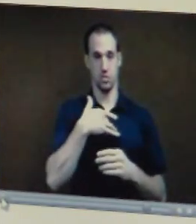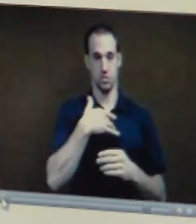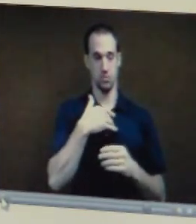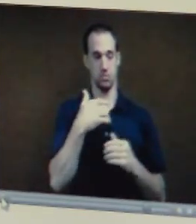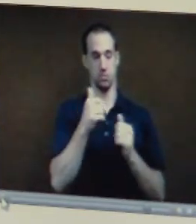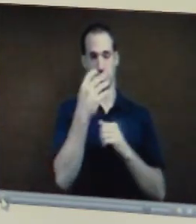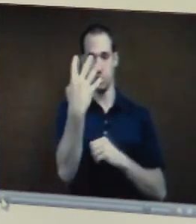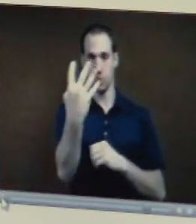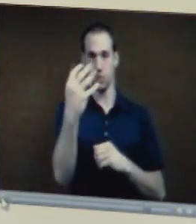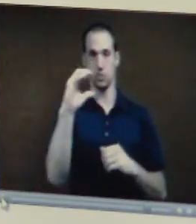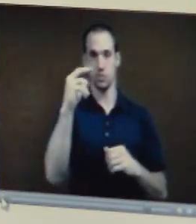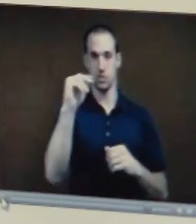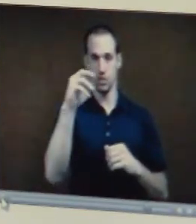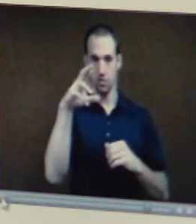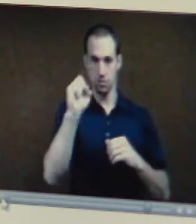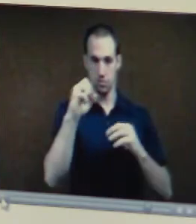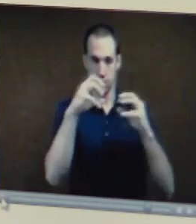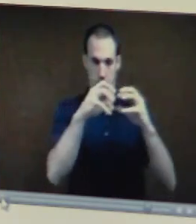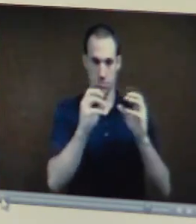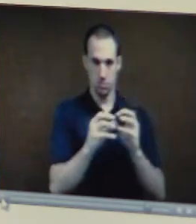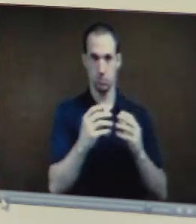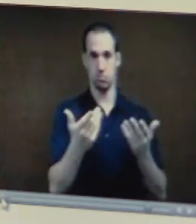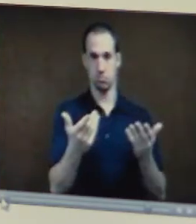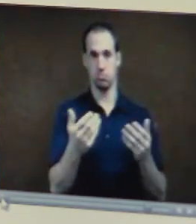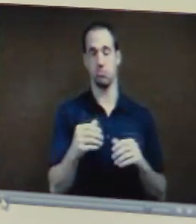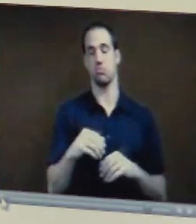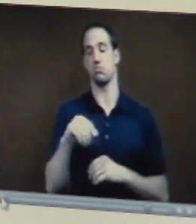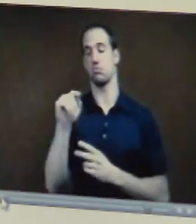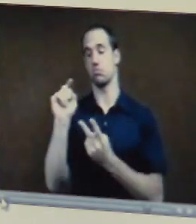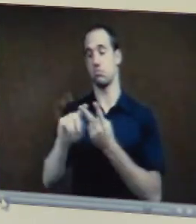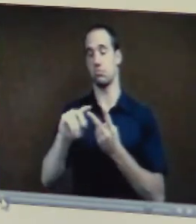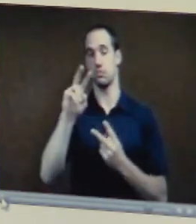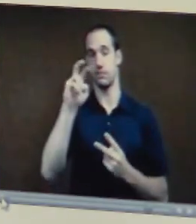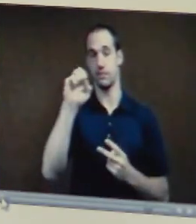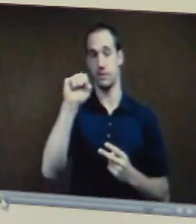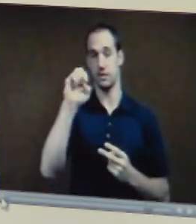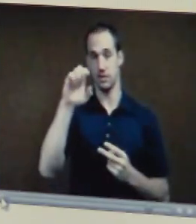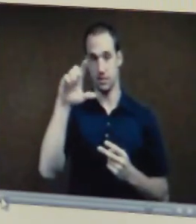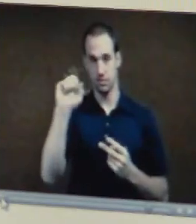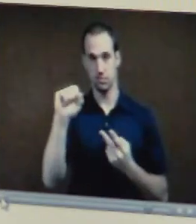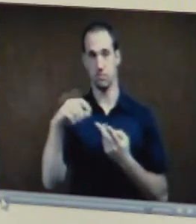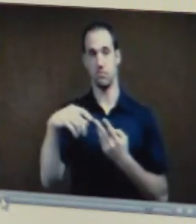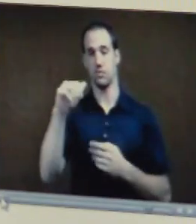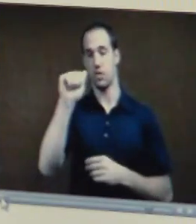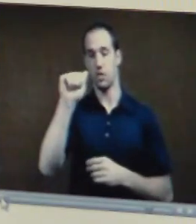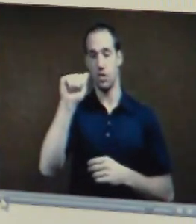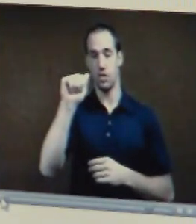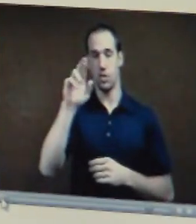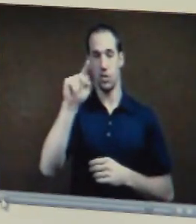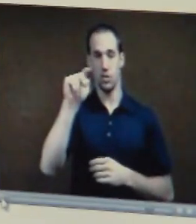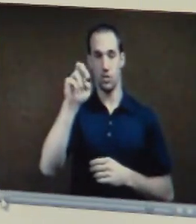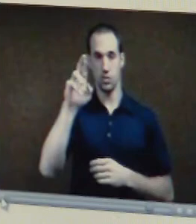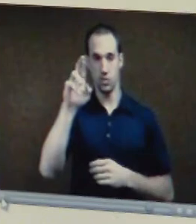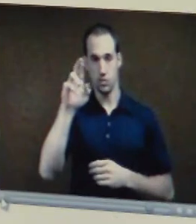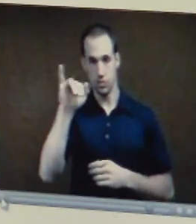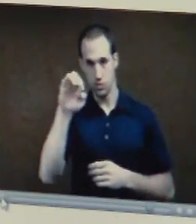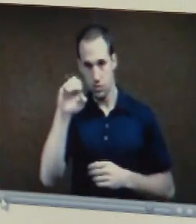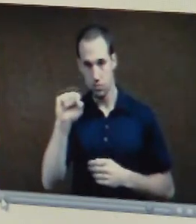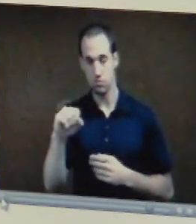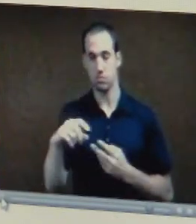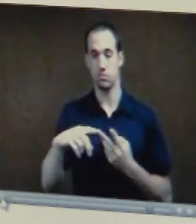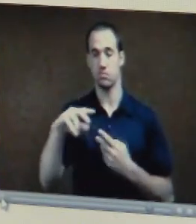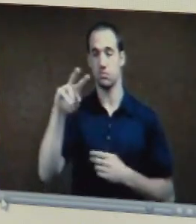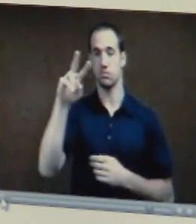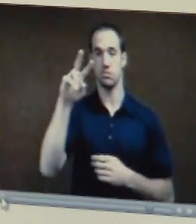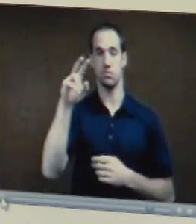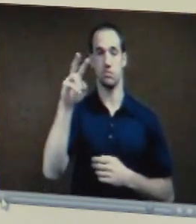So, we talked about the heart, different chambers, the vessels, the arteries, and